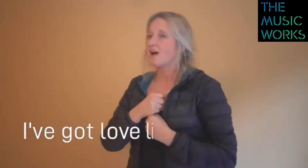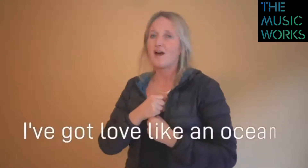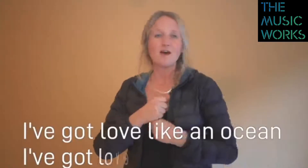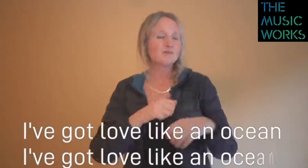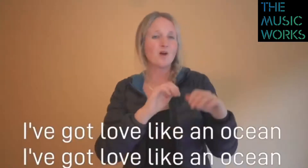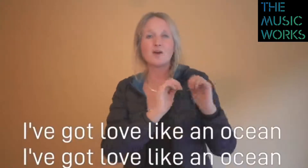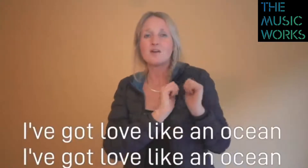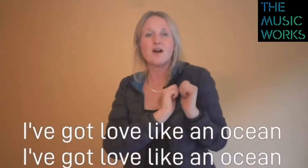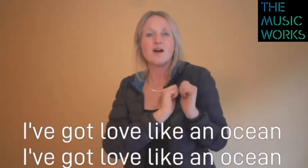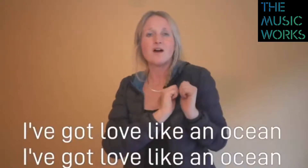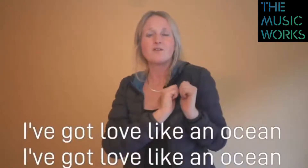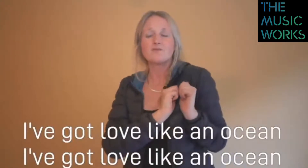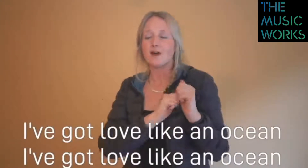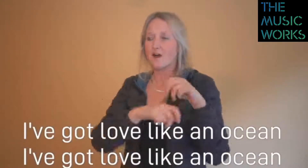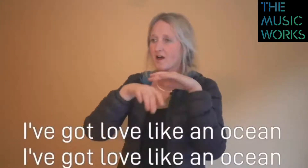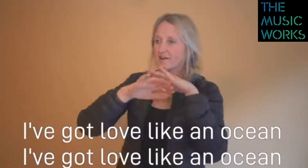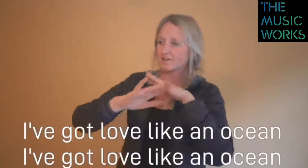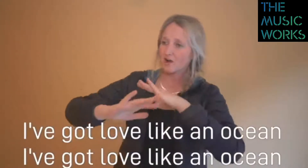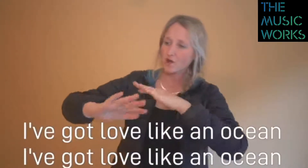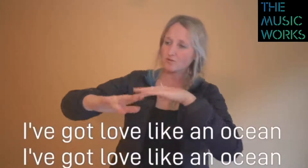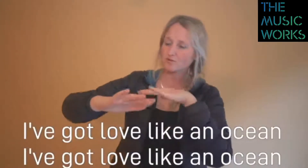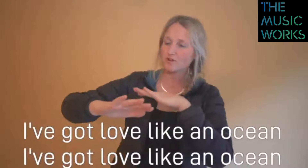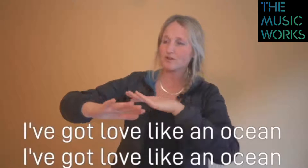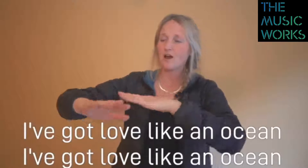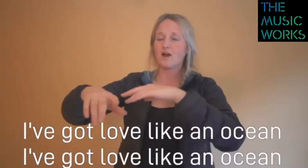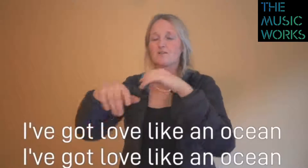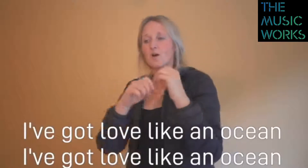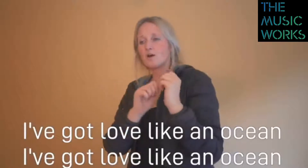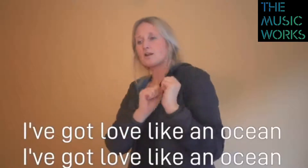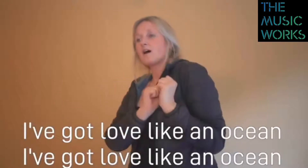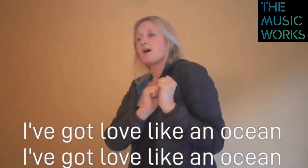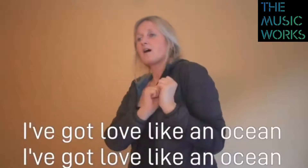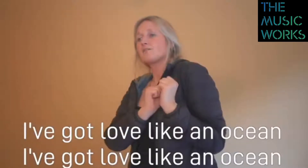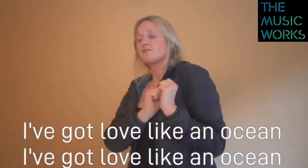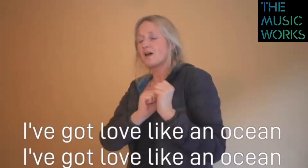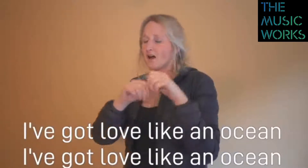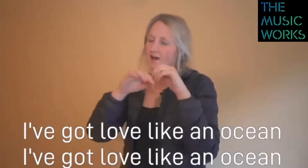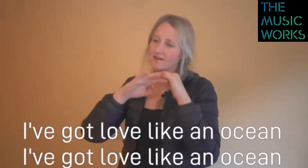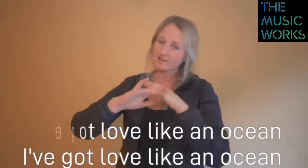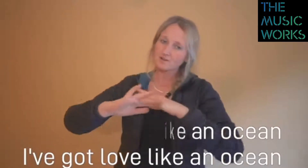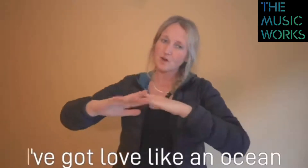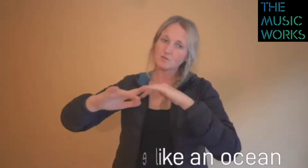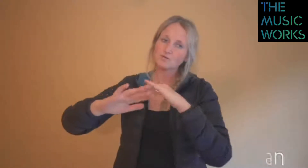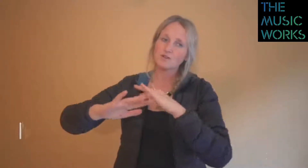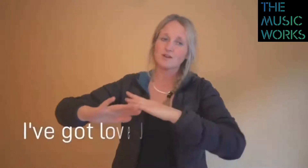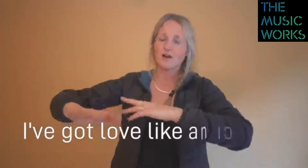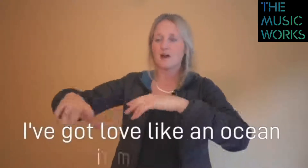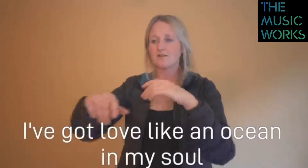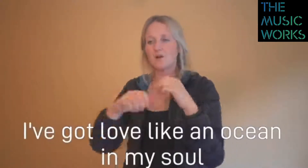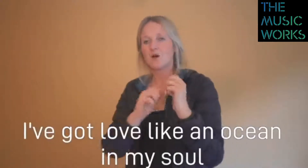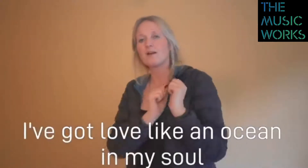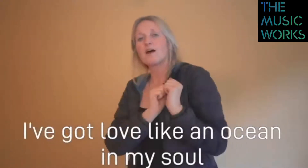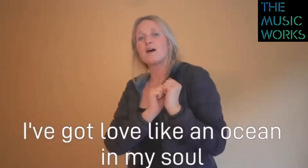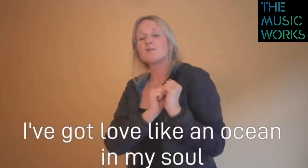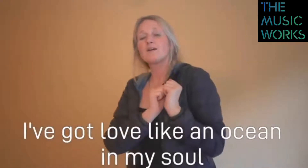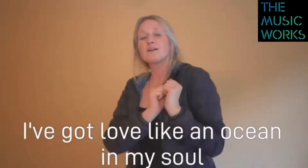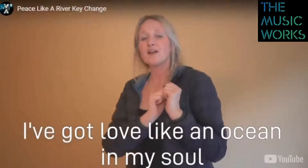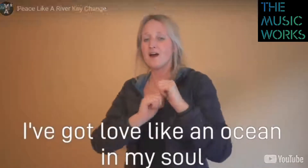I've got love like an ocean. I've got love like an ocean. I've got love like